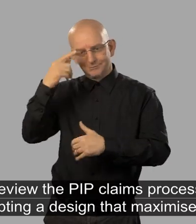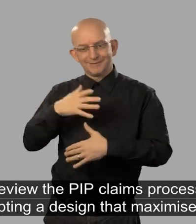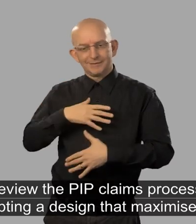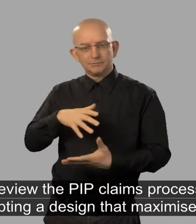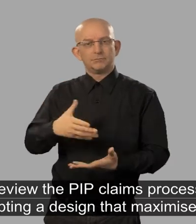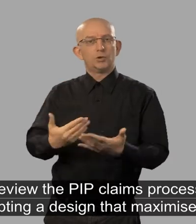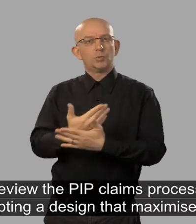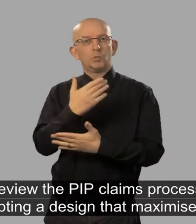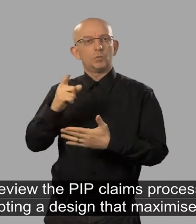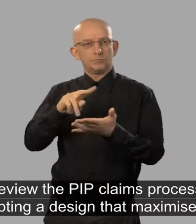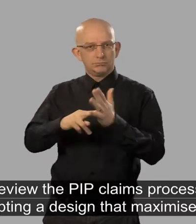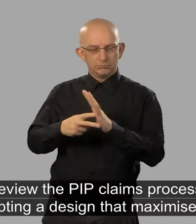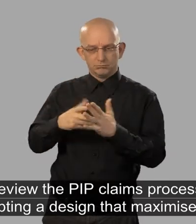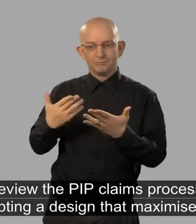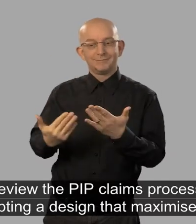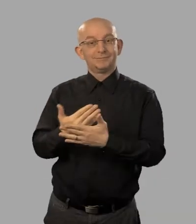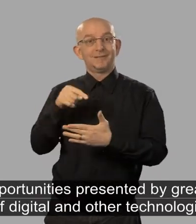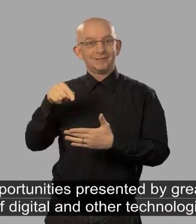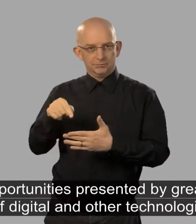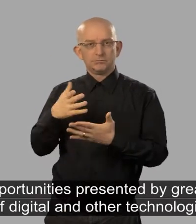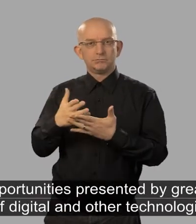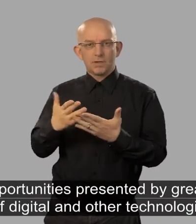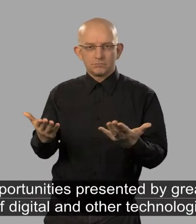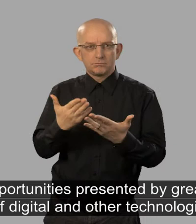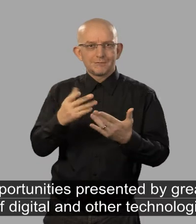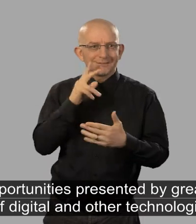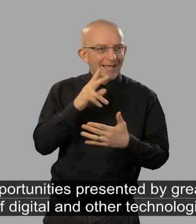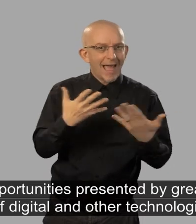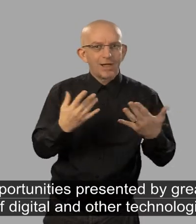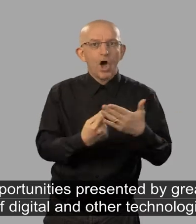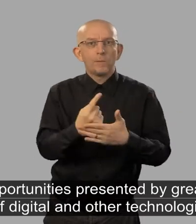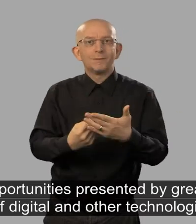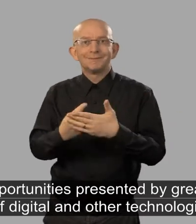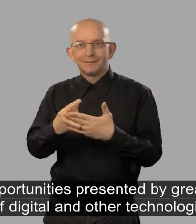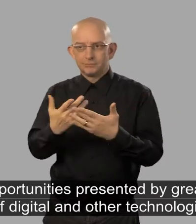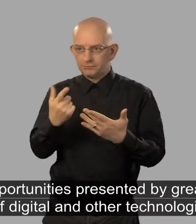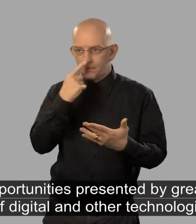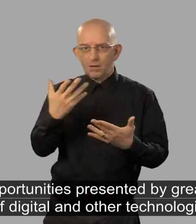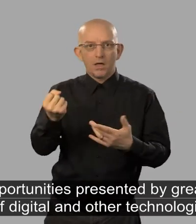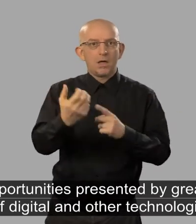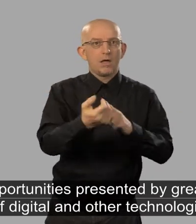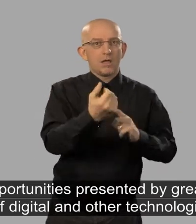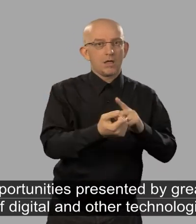that maximises the opportunities presented by greater use of digital and other